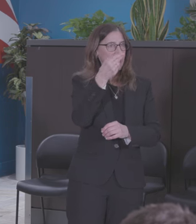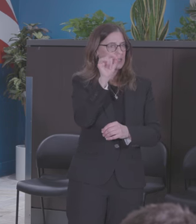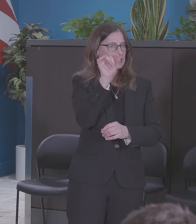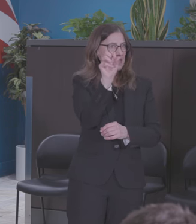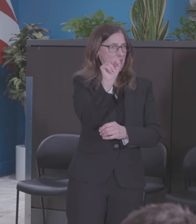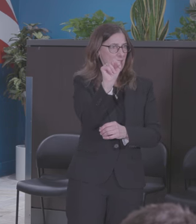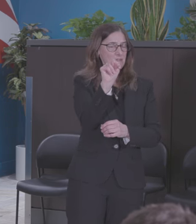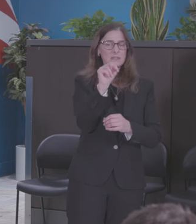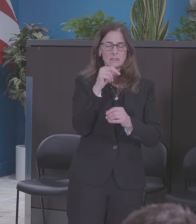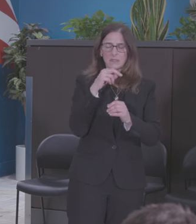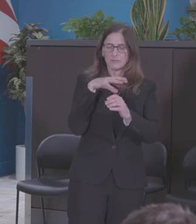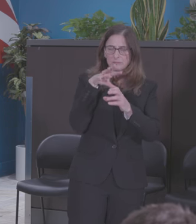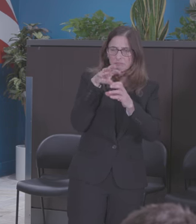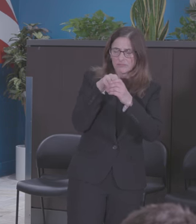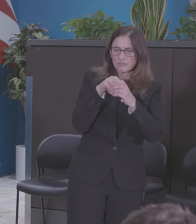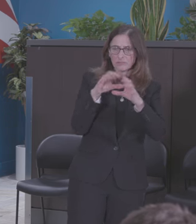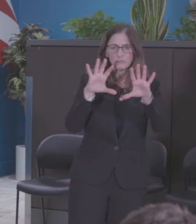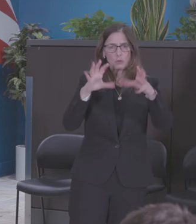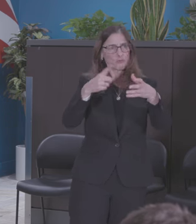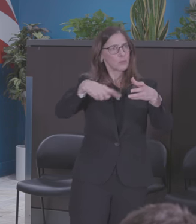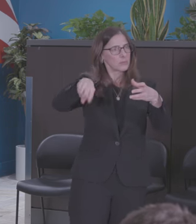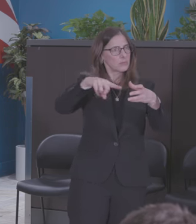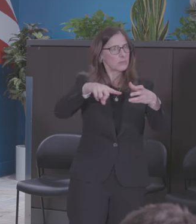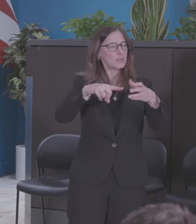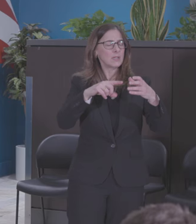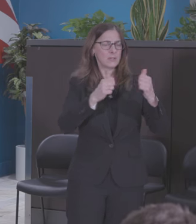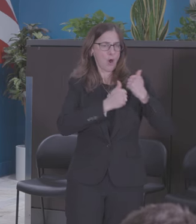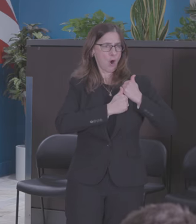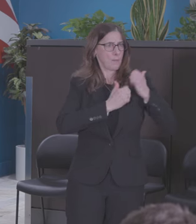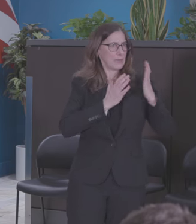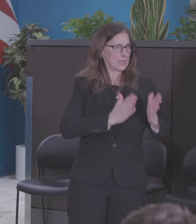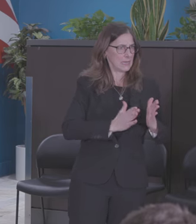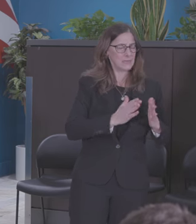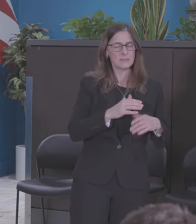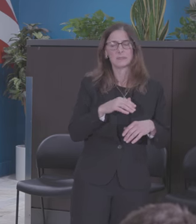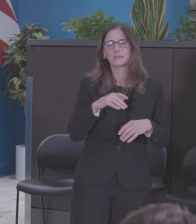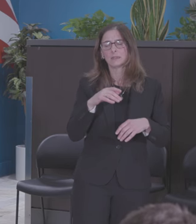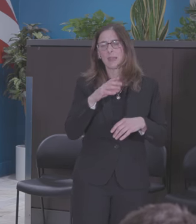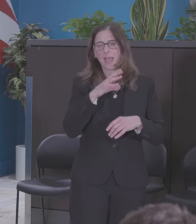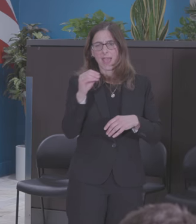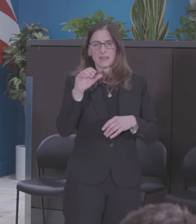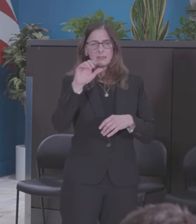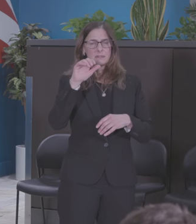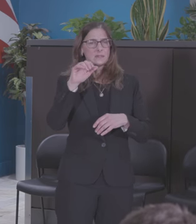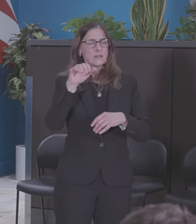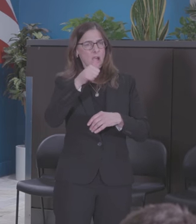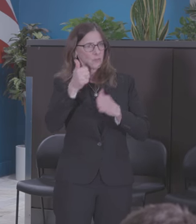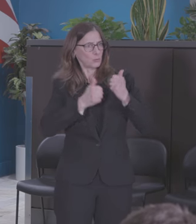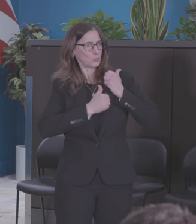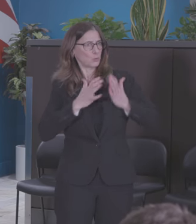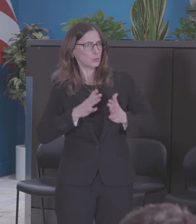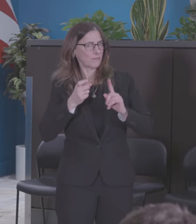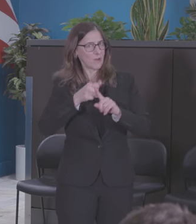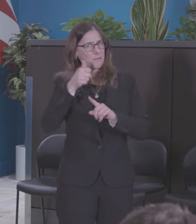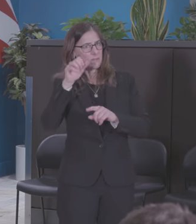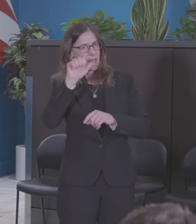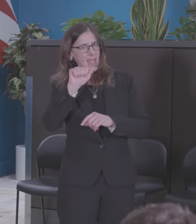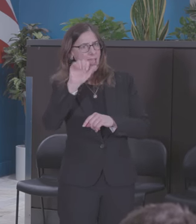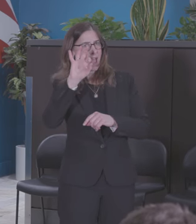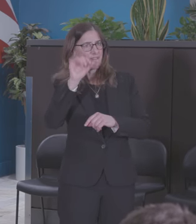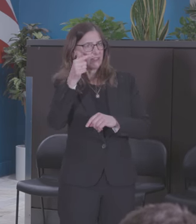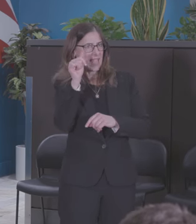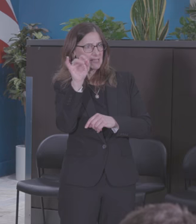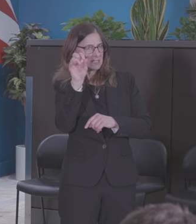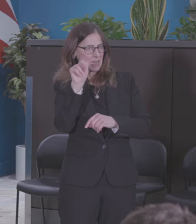and also some Afghan loyalist soldiers. And I asked our men and women, I said, which tour are